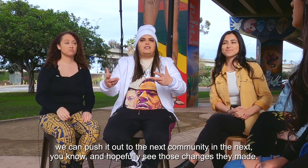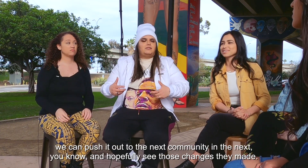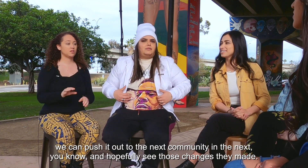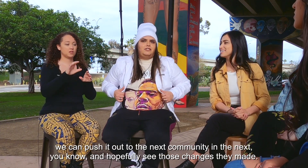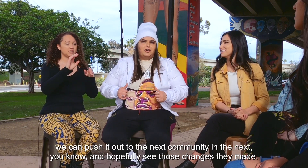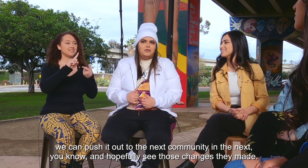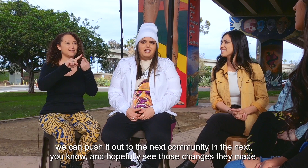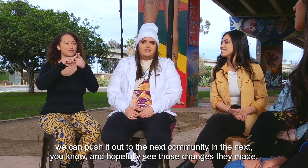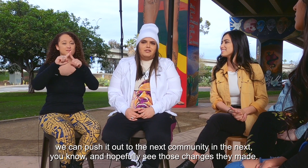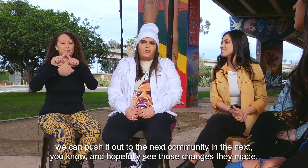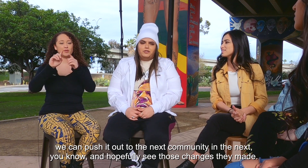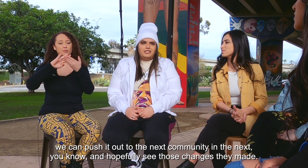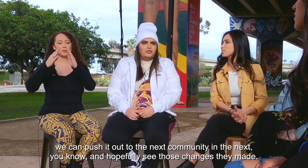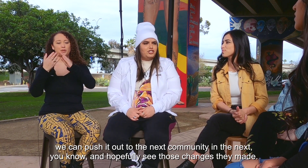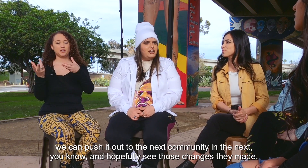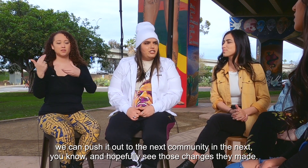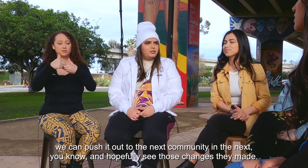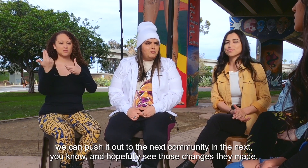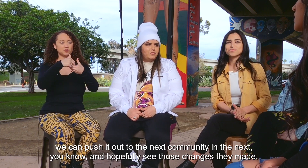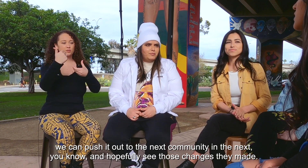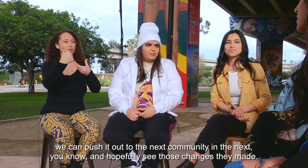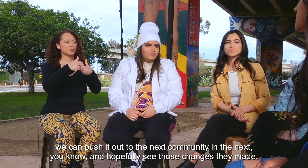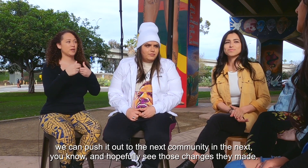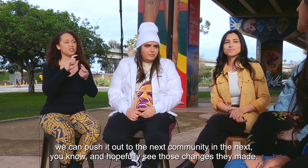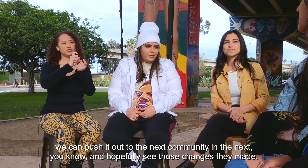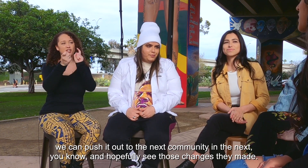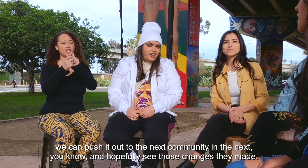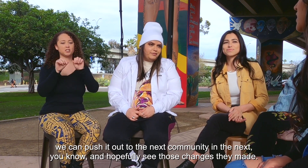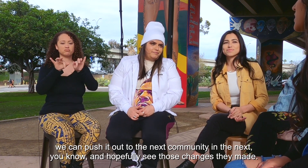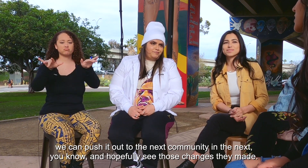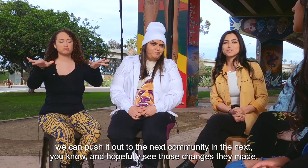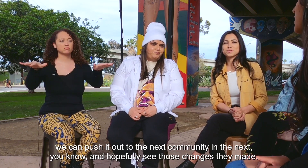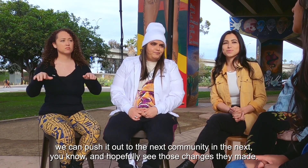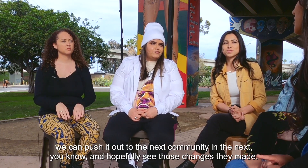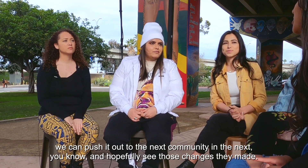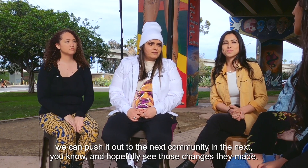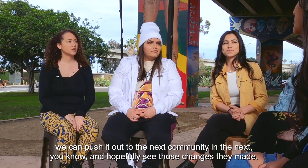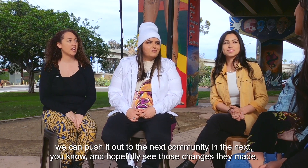and the next, and hopefully see those changes being made.